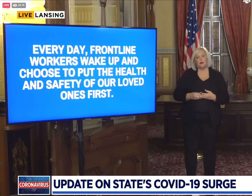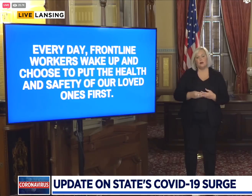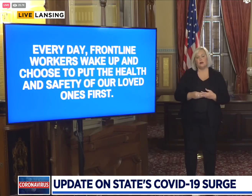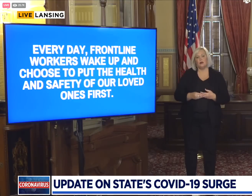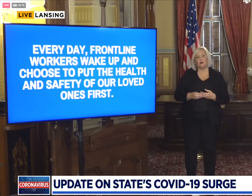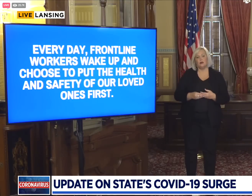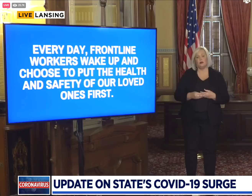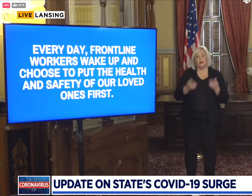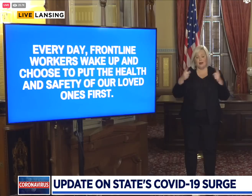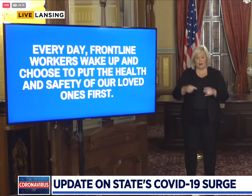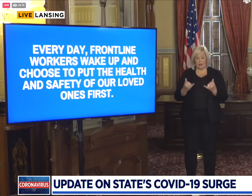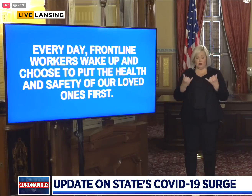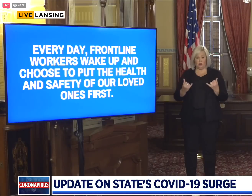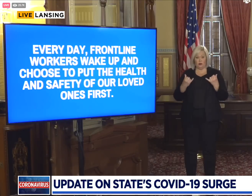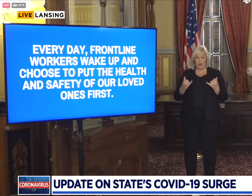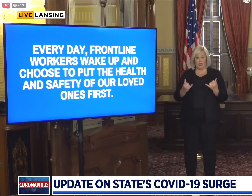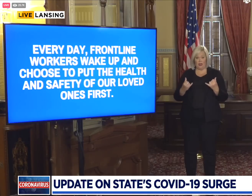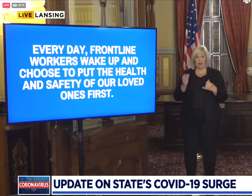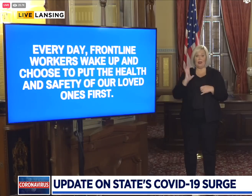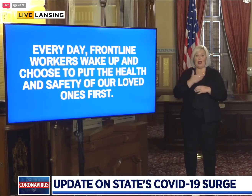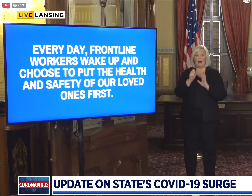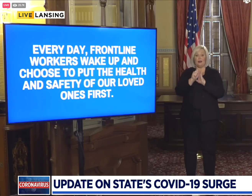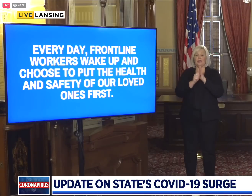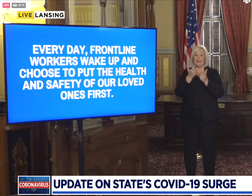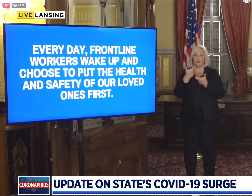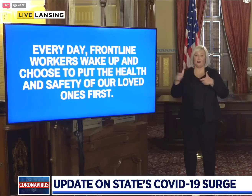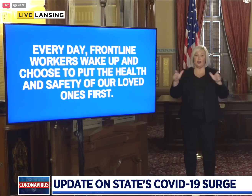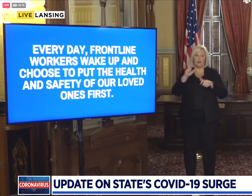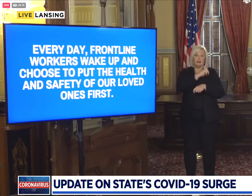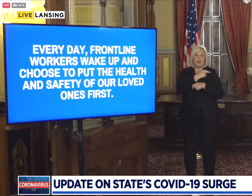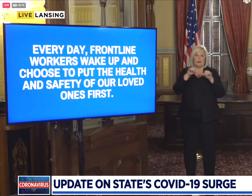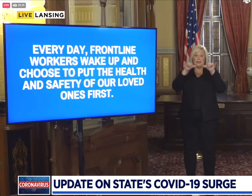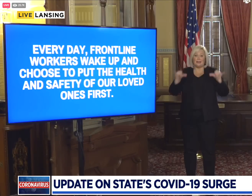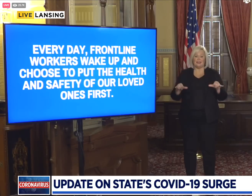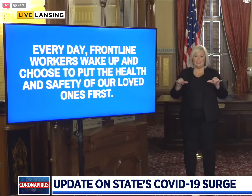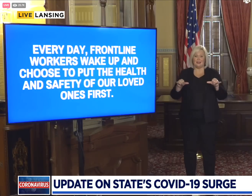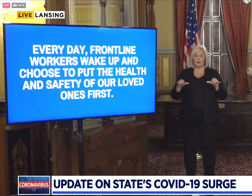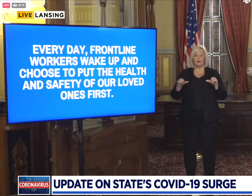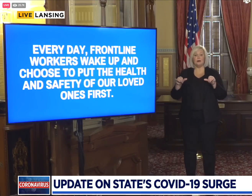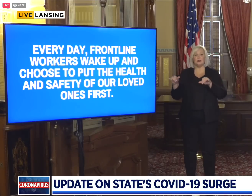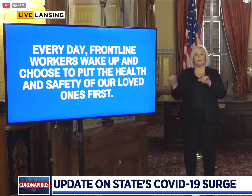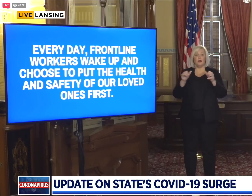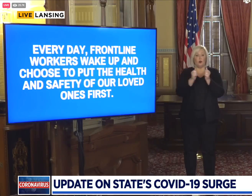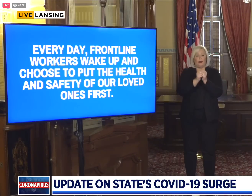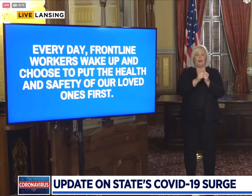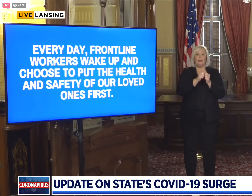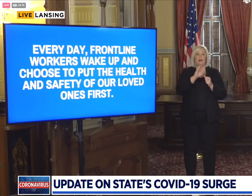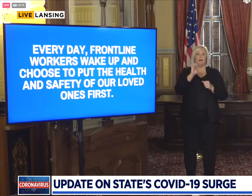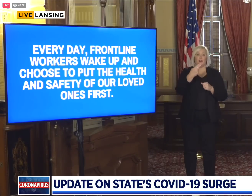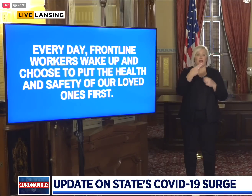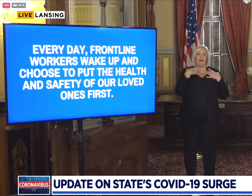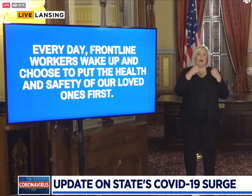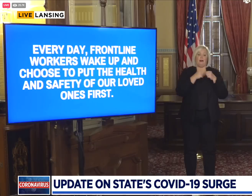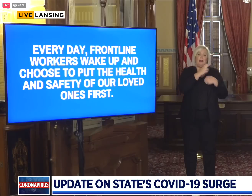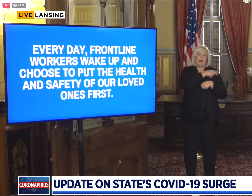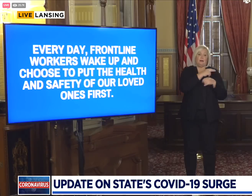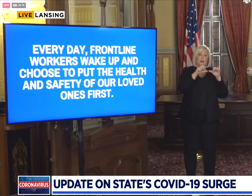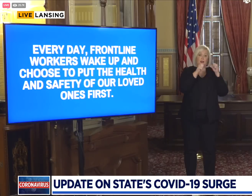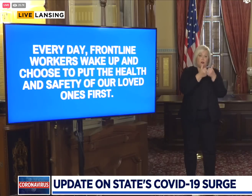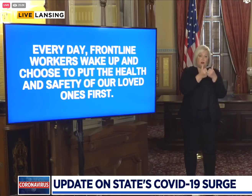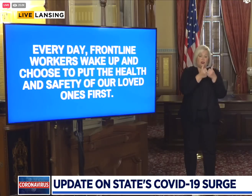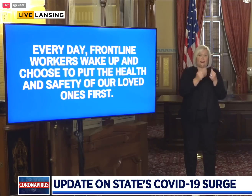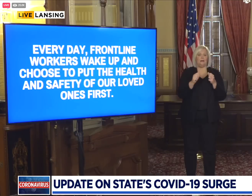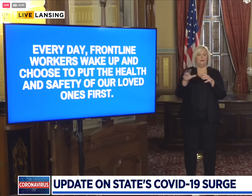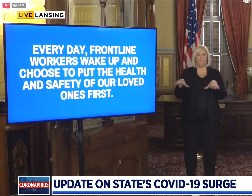Earlier today, the leaders of our state's largest hospital systems, along with the Michigan Health and Hospital Association,